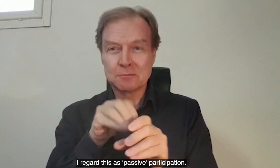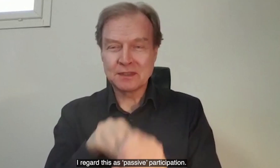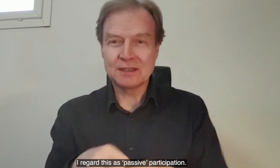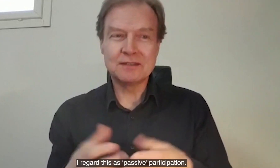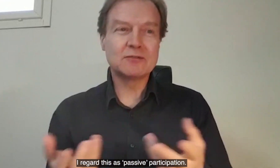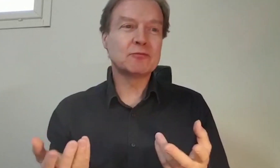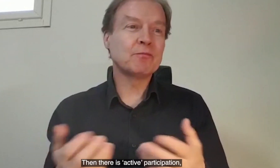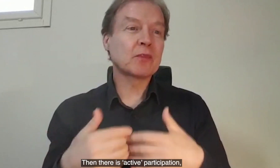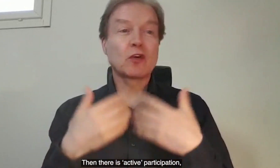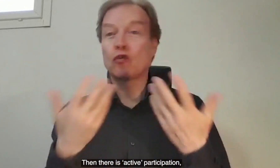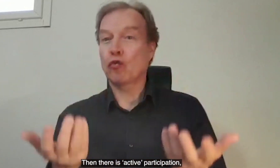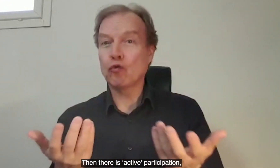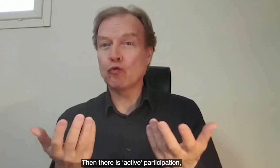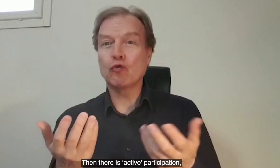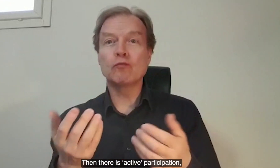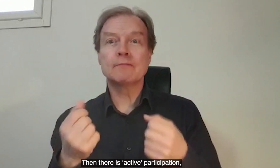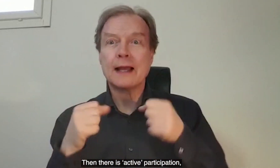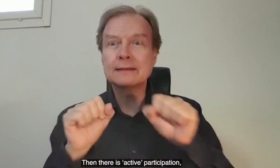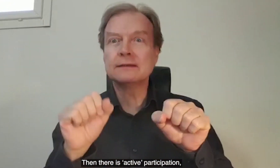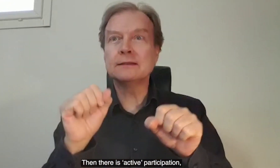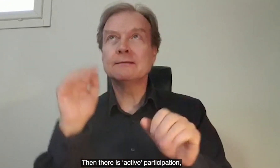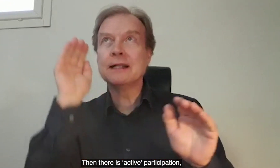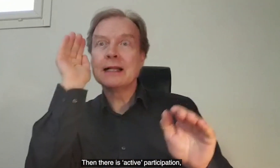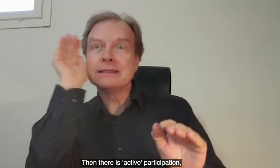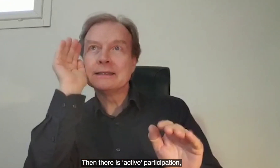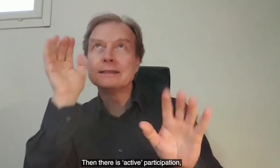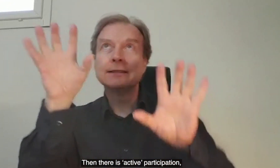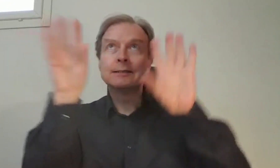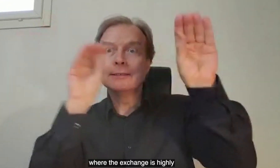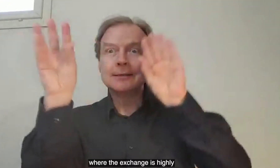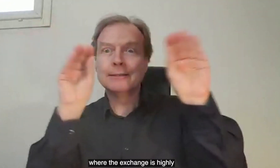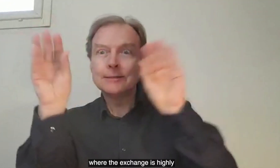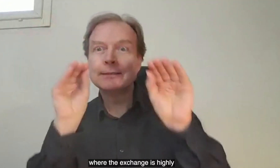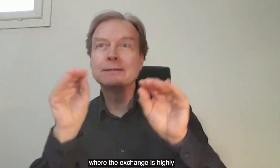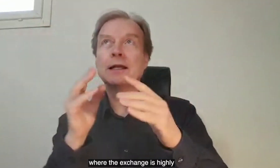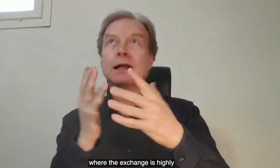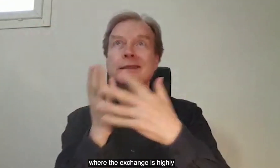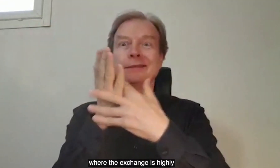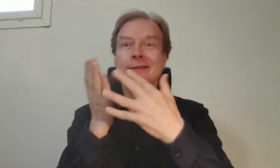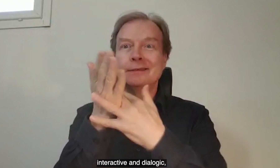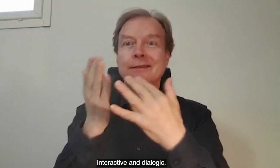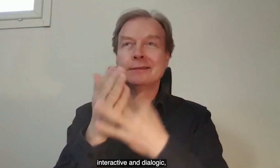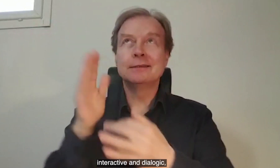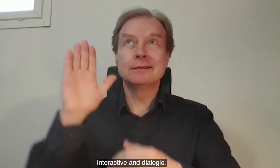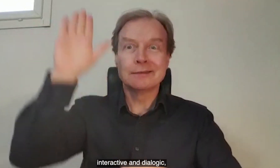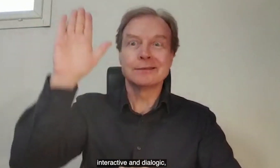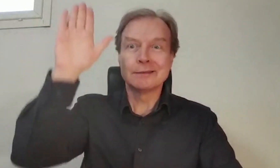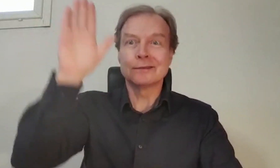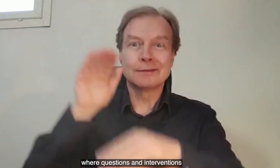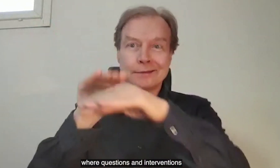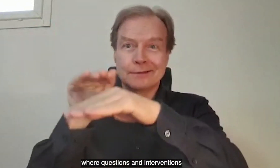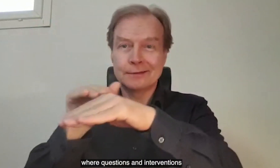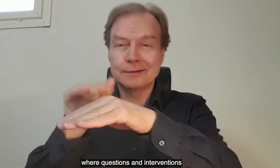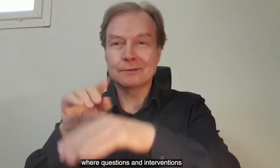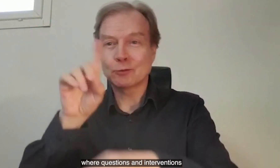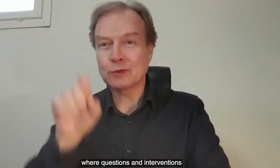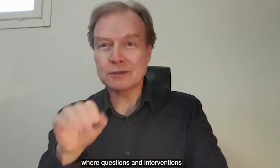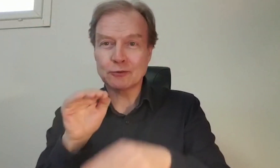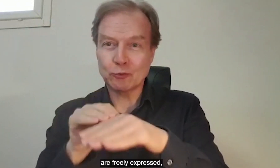active participation, where the exchange is highly interactive and dialogic, where questions and interventions are freely expressed, working